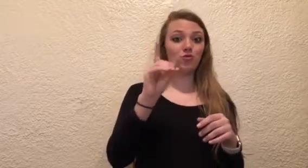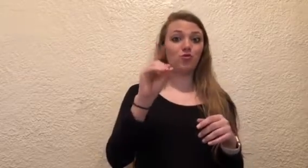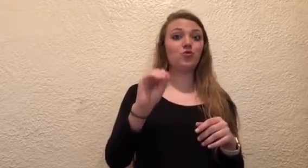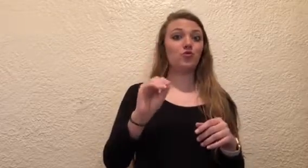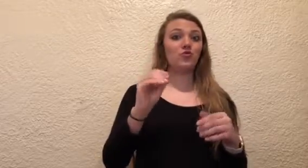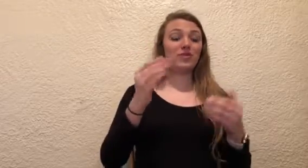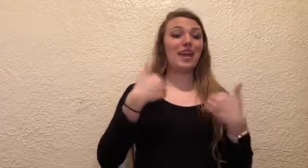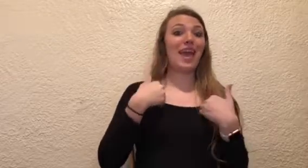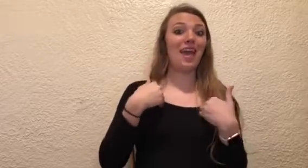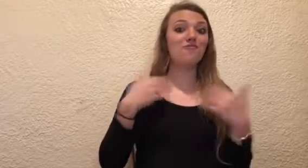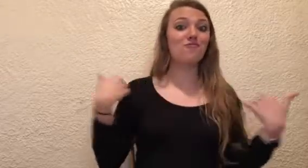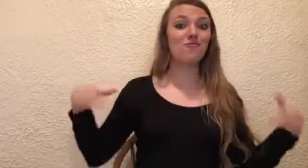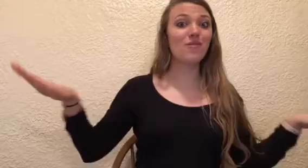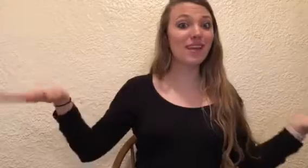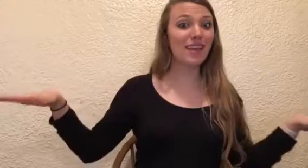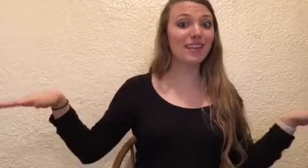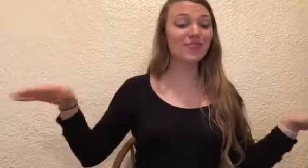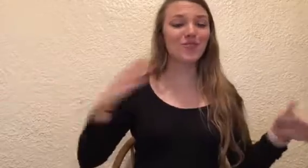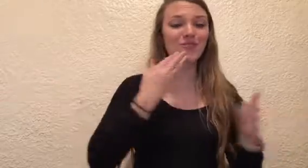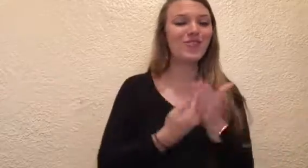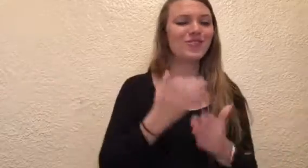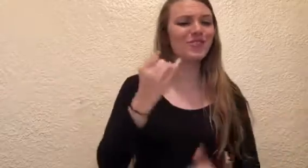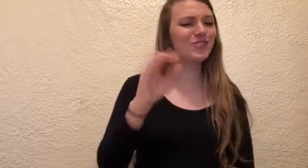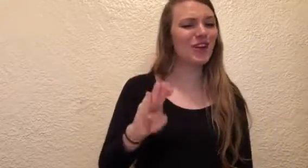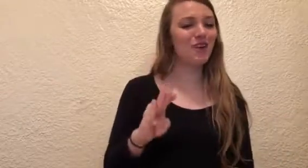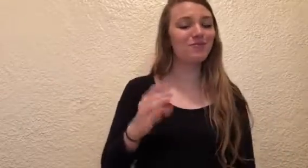Okay, so we've identified the antenna,